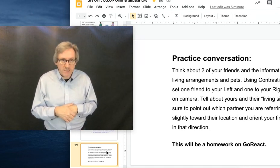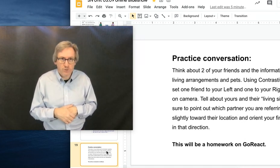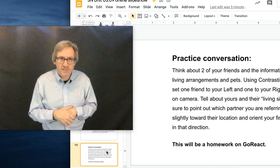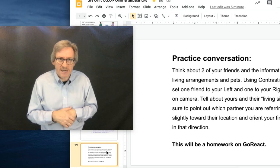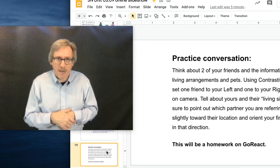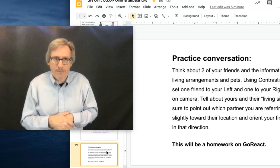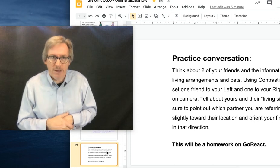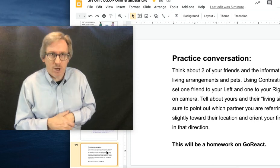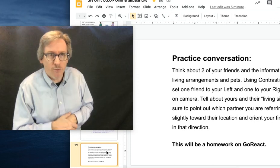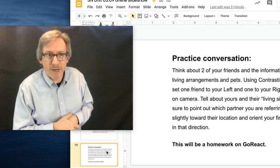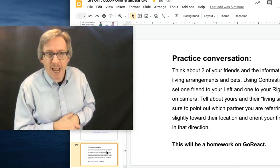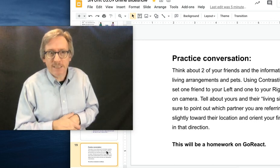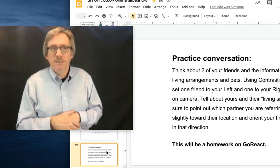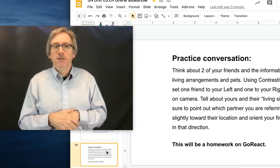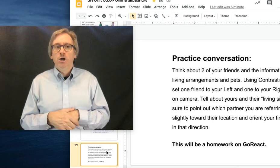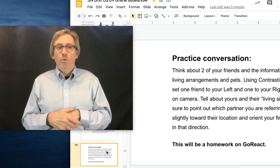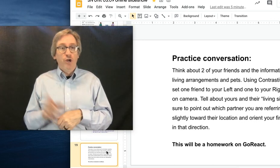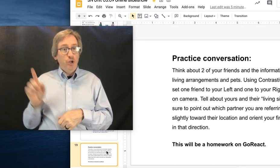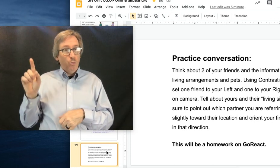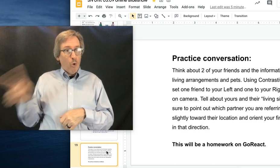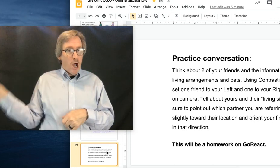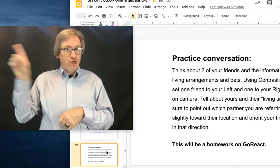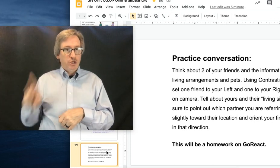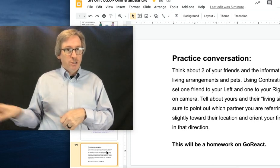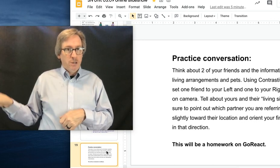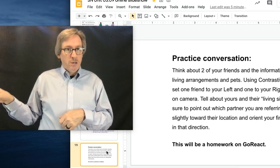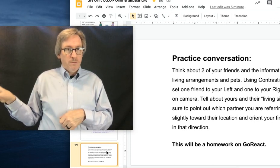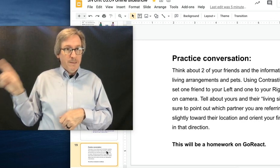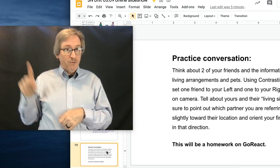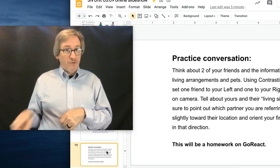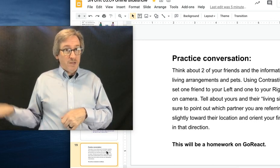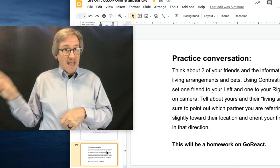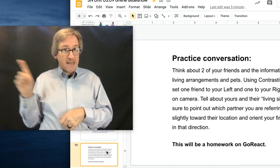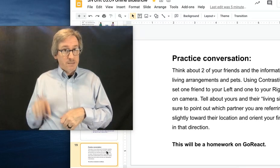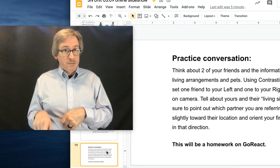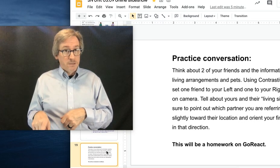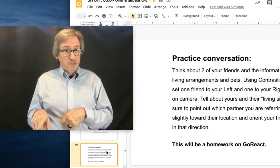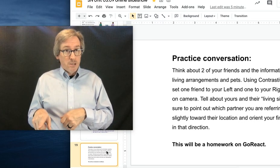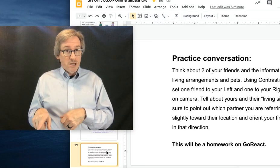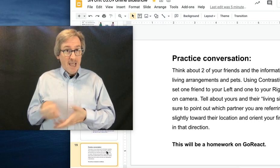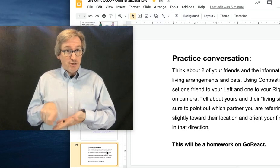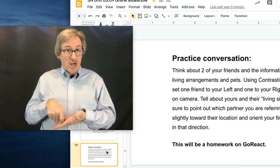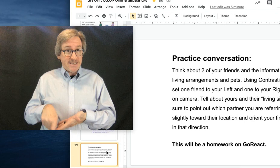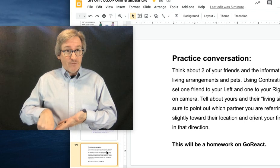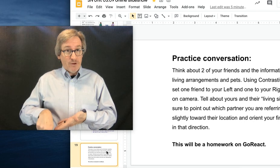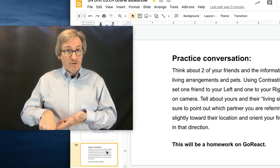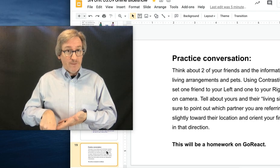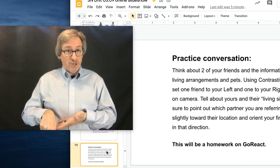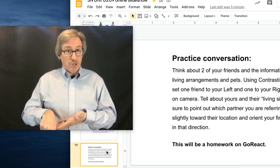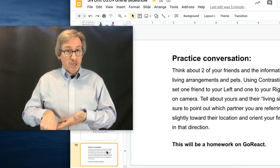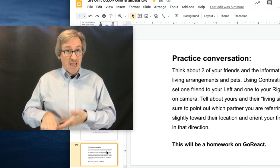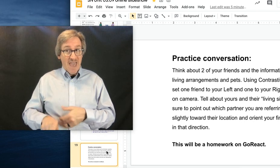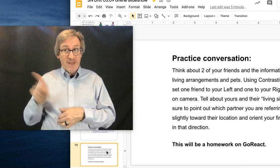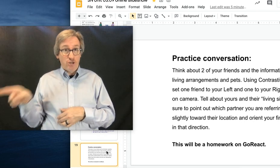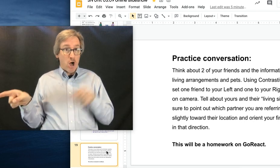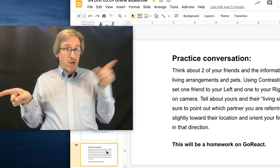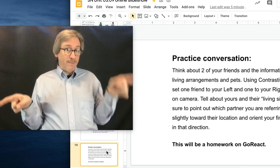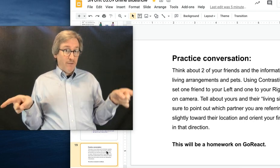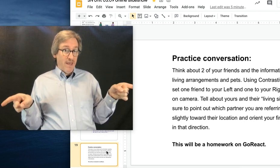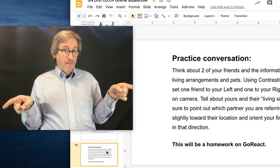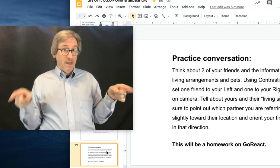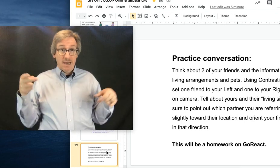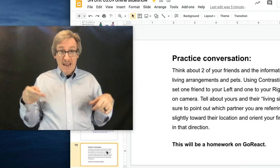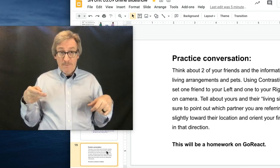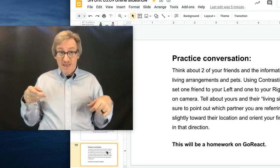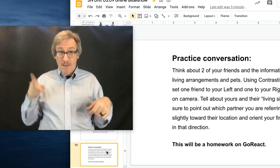I want to set it up on Go React where you watch people from class and jot down their information and then talk